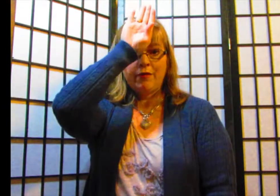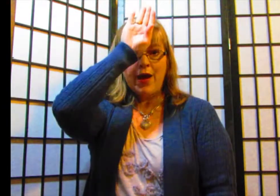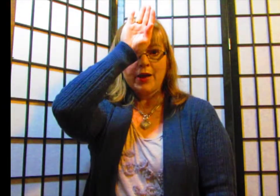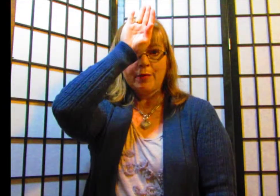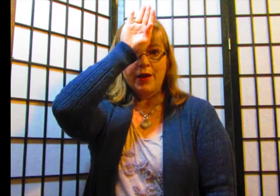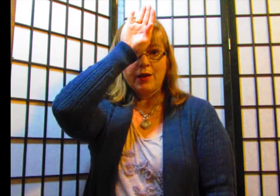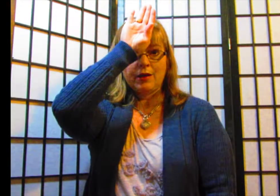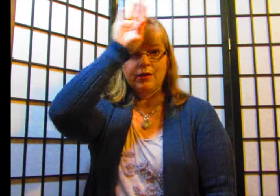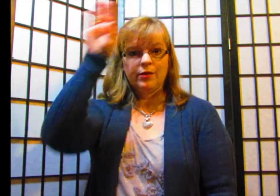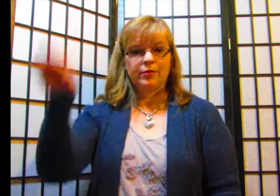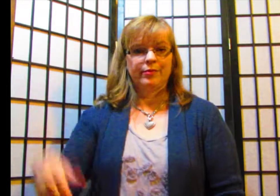fireman.